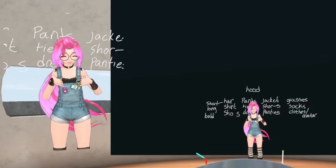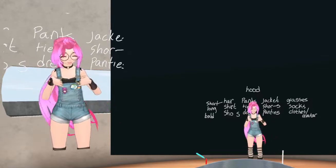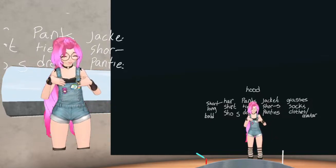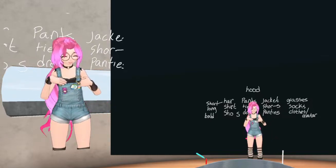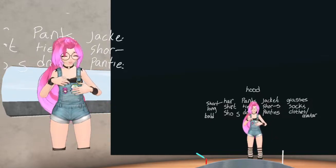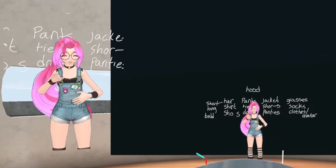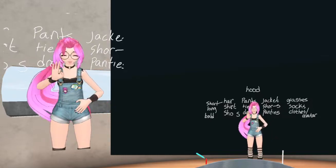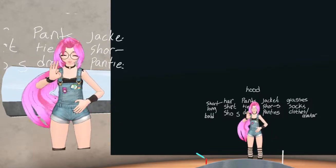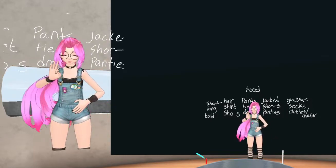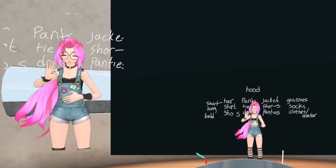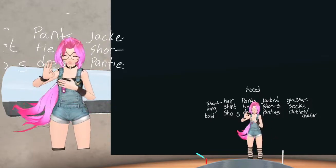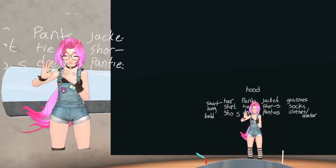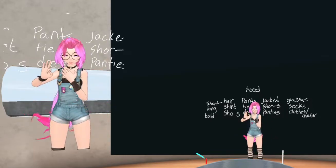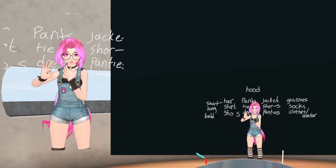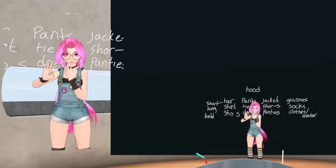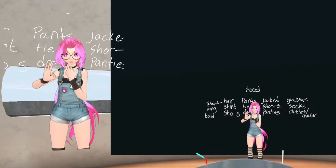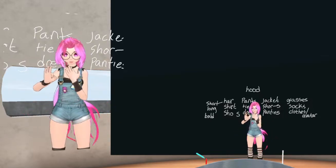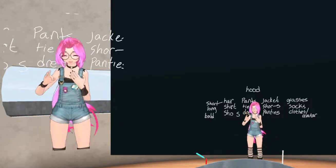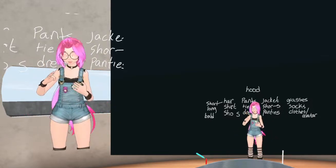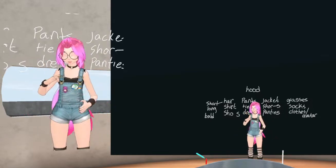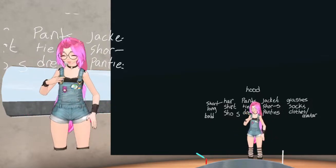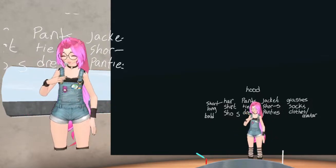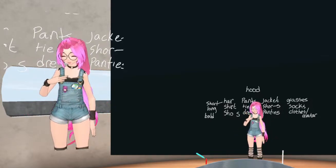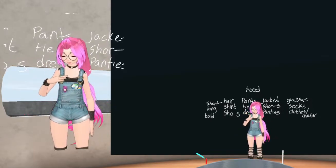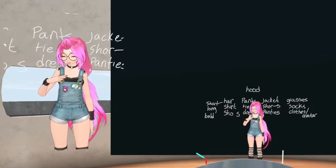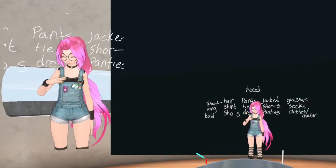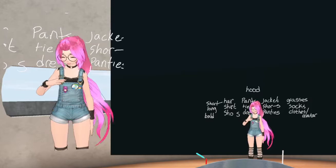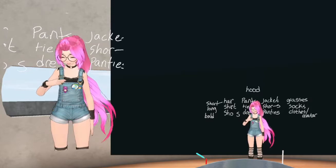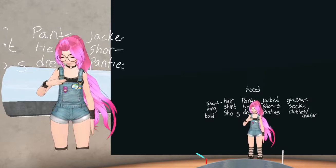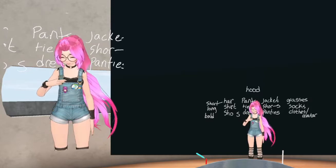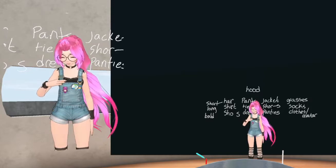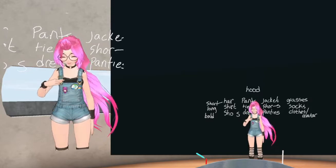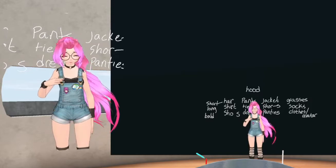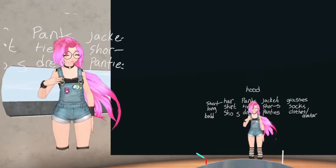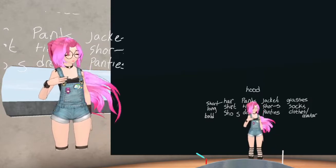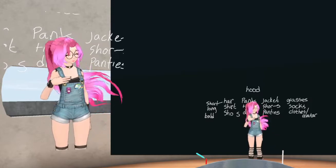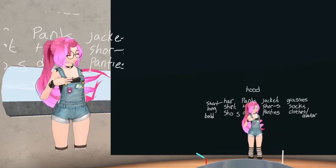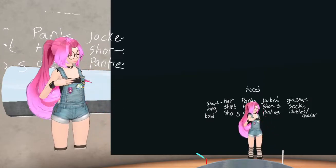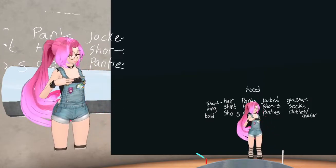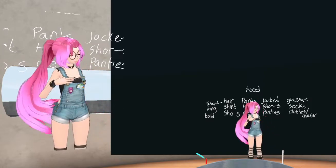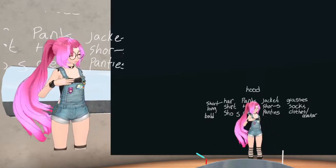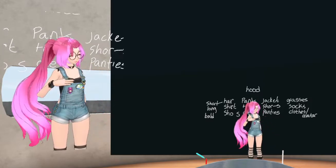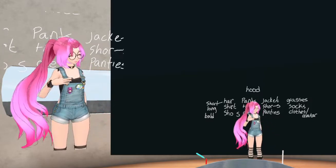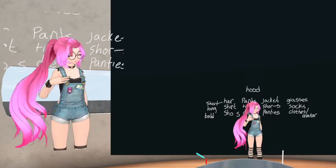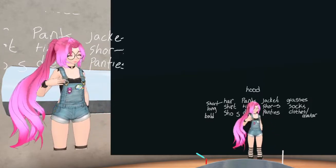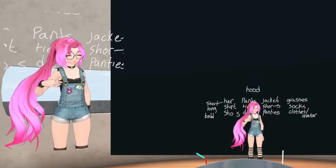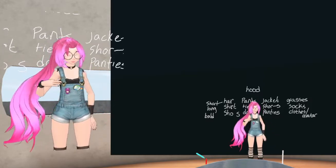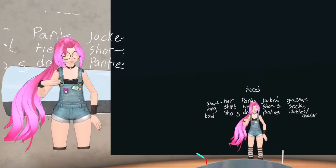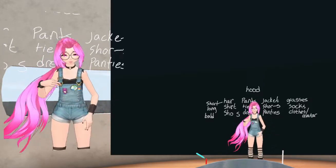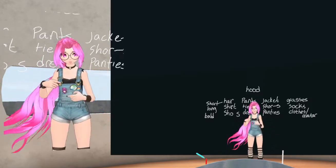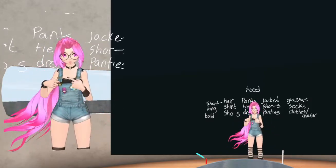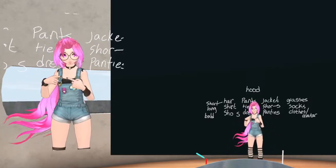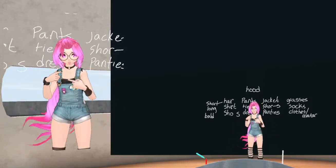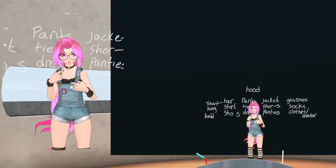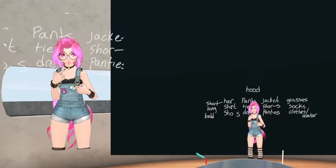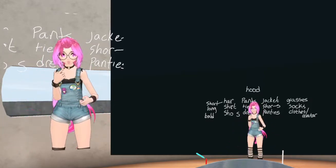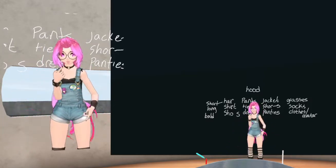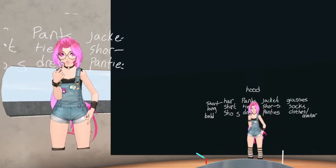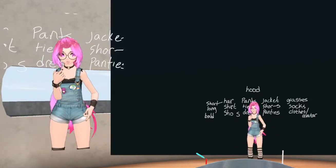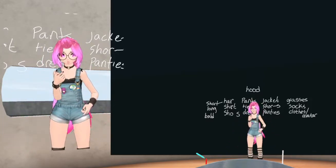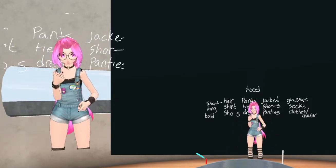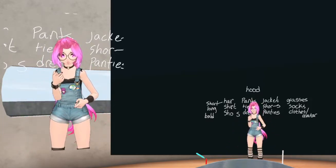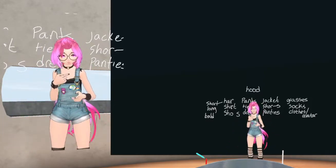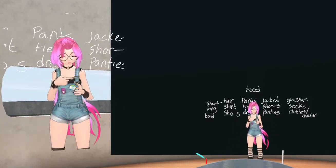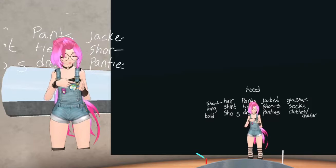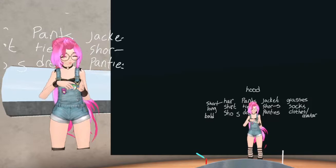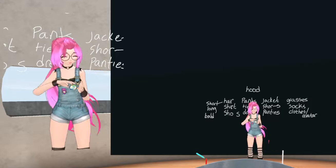have index, or you could do a fist. Yeah, so you're literally pulling on your shirt here. And this sign actually has